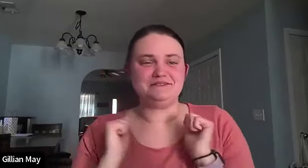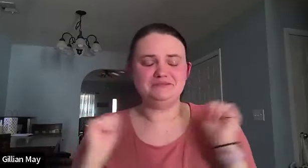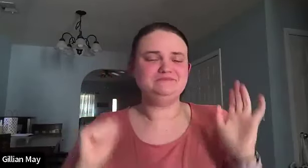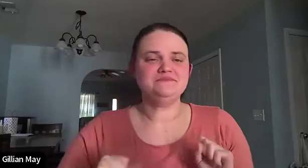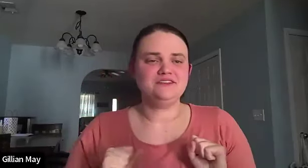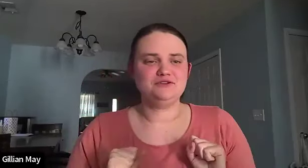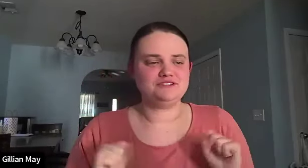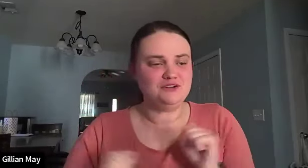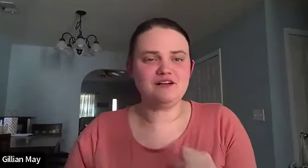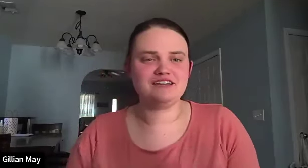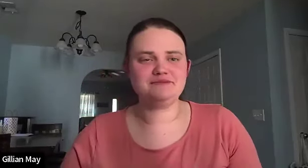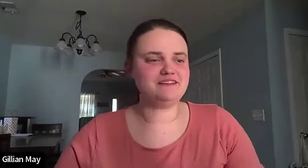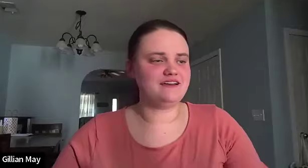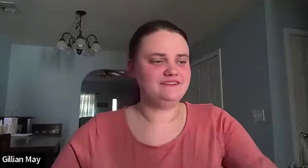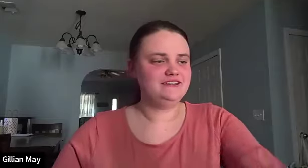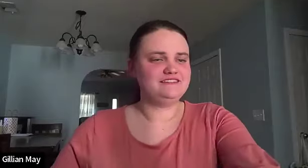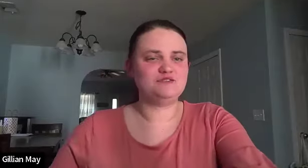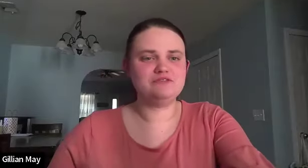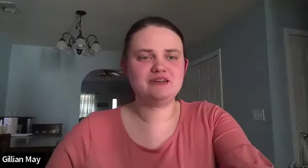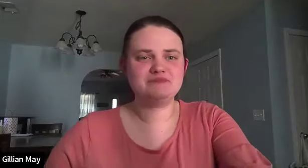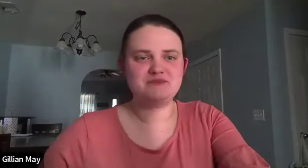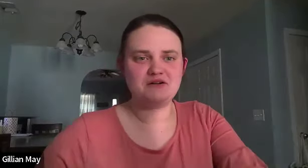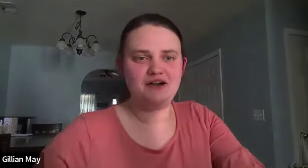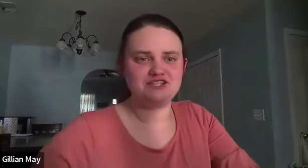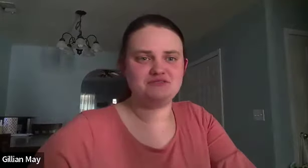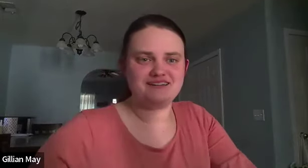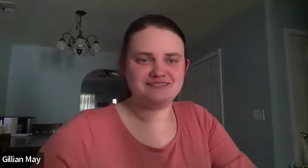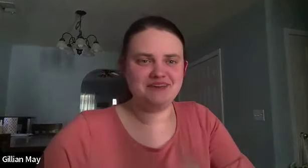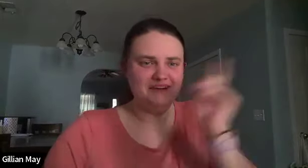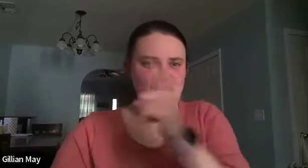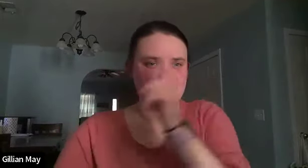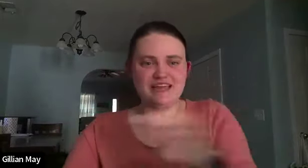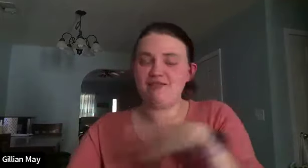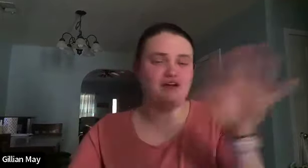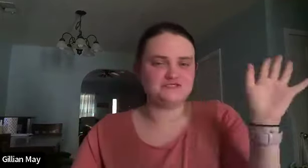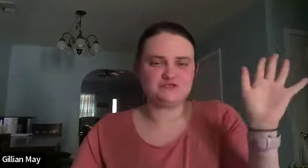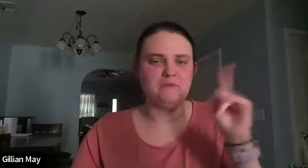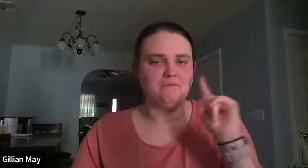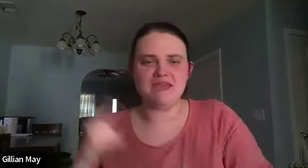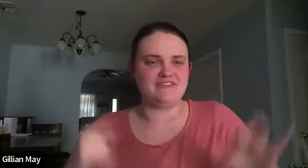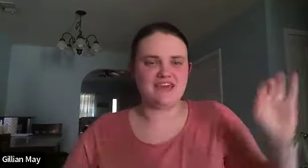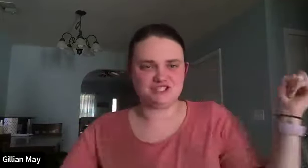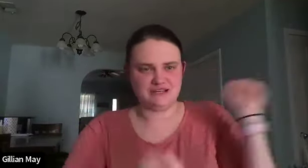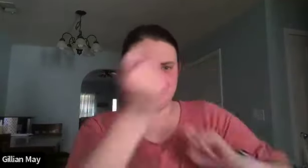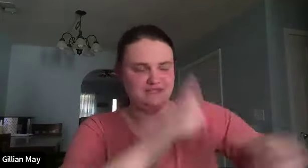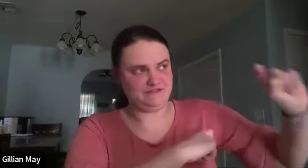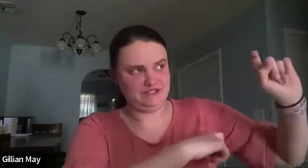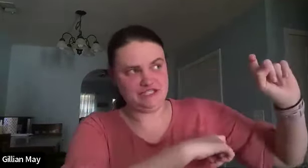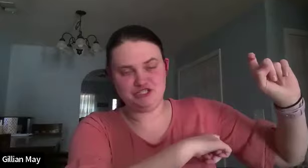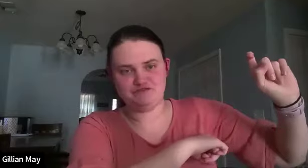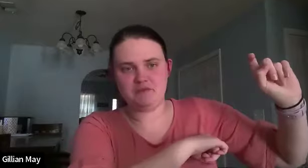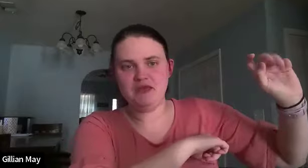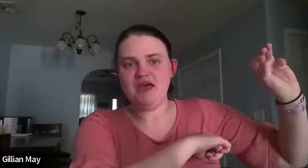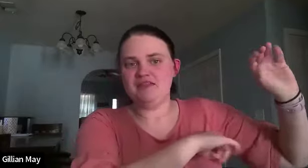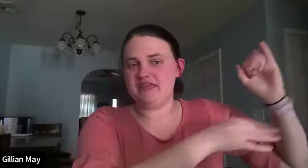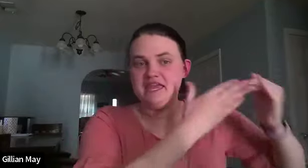Oh, you are so lucky to be done. That's the one thing I miss about college, you guys. I will say I love school, but man, that transition from the end